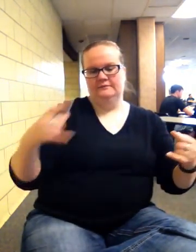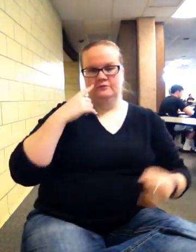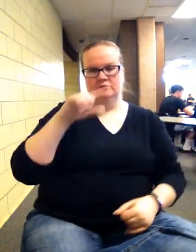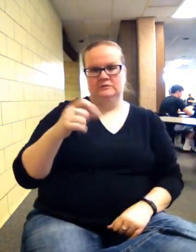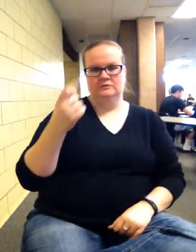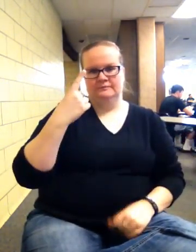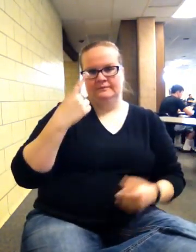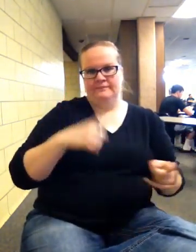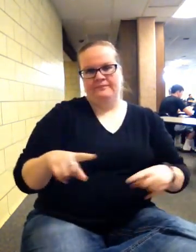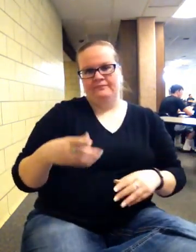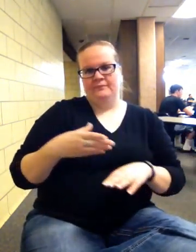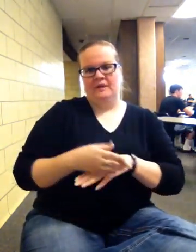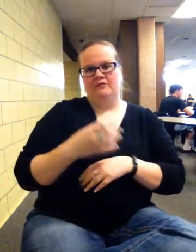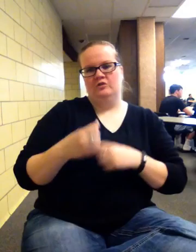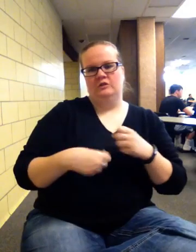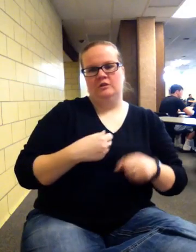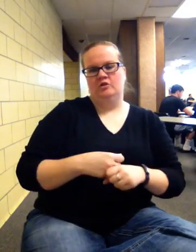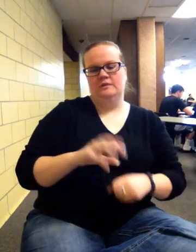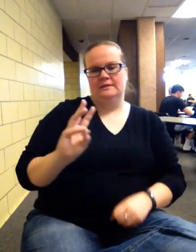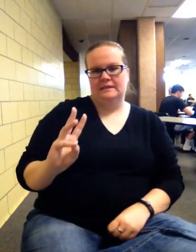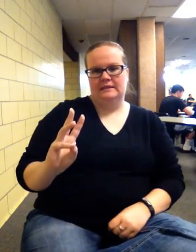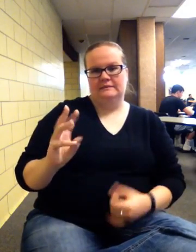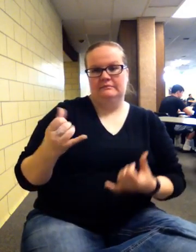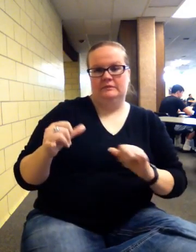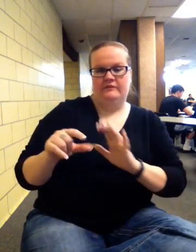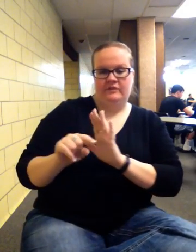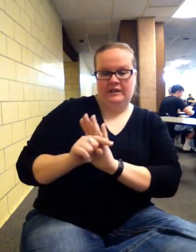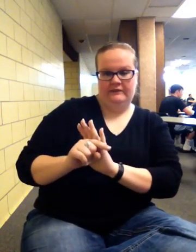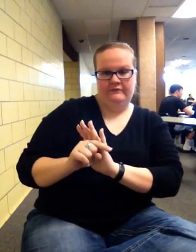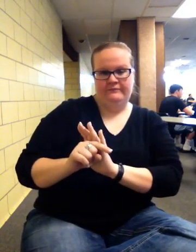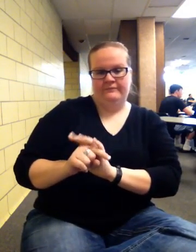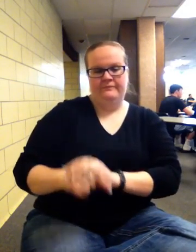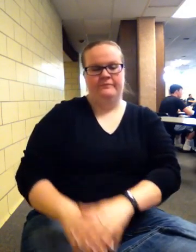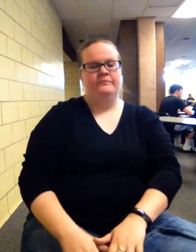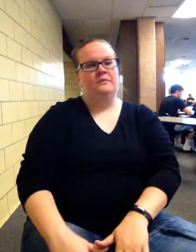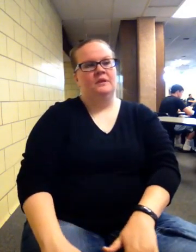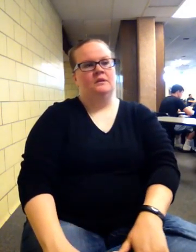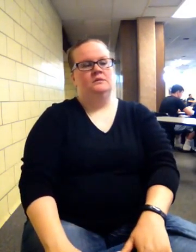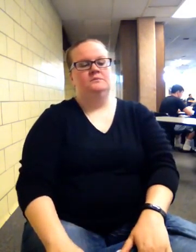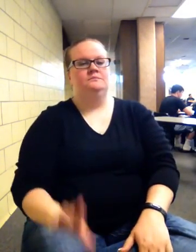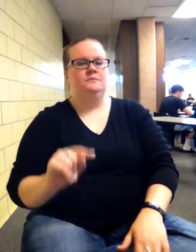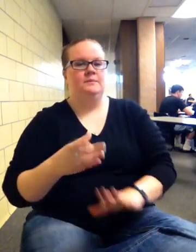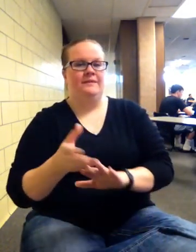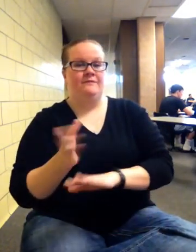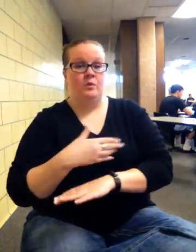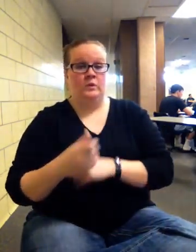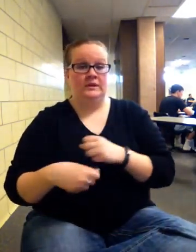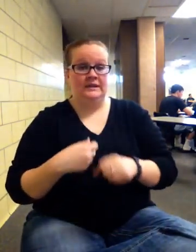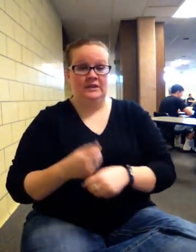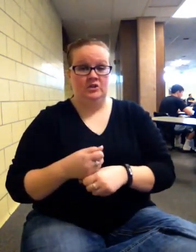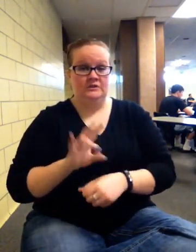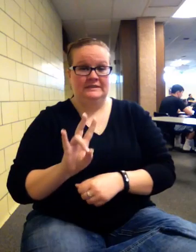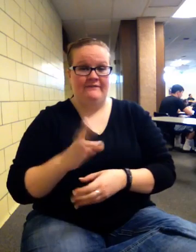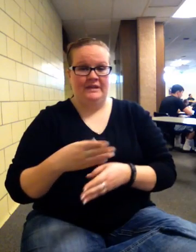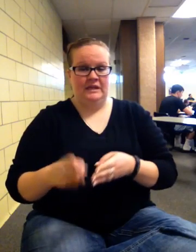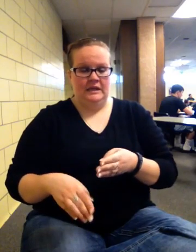after year six, because year six, I still have a negative in the cumulative column. But before the end of year seven, that I break even.